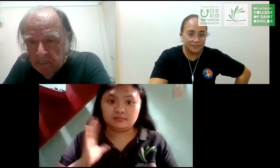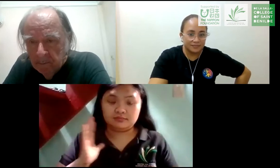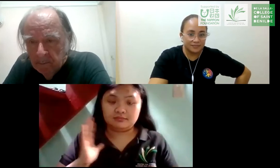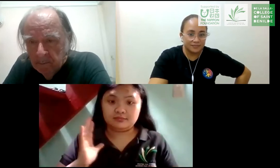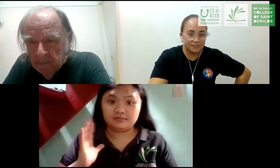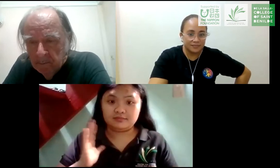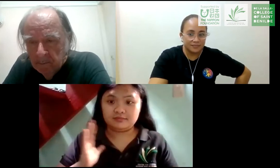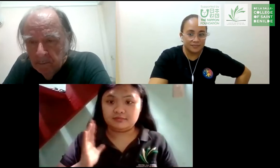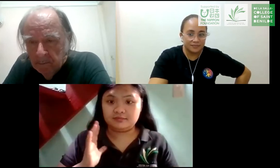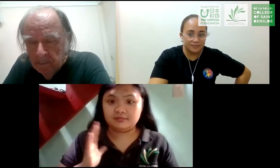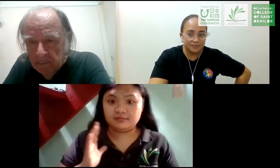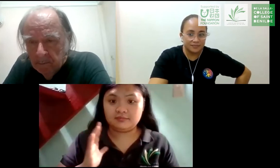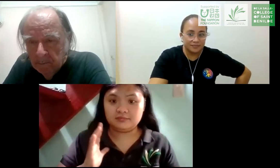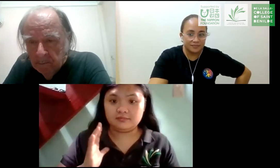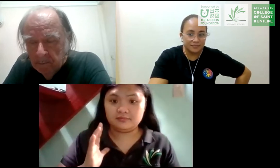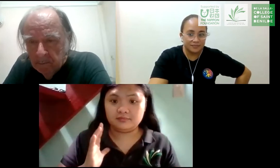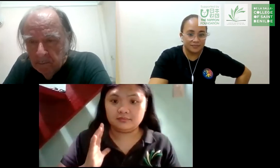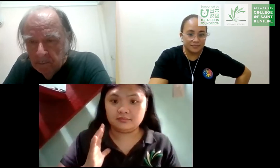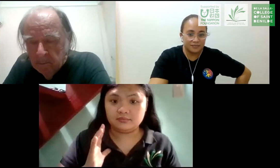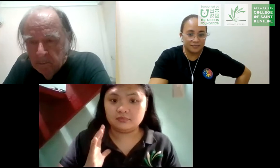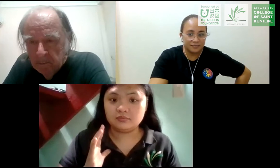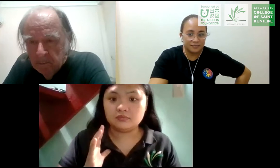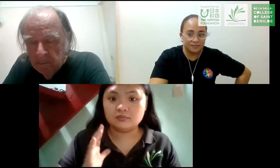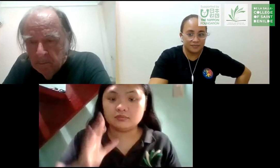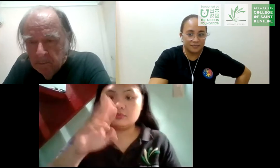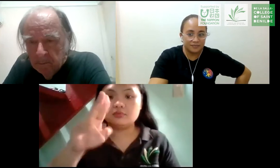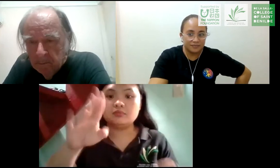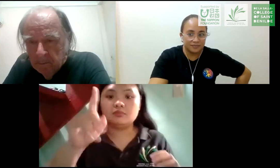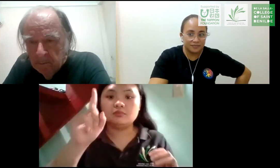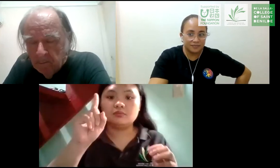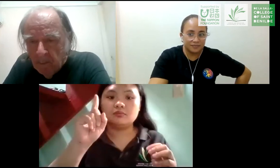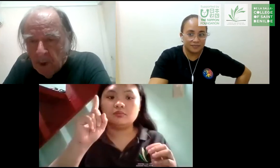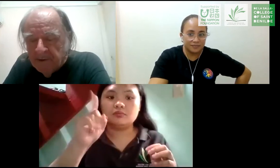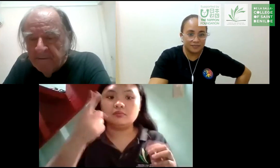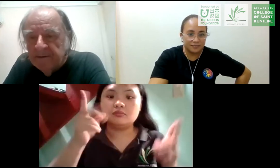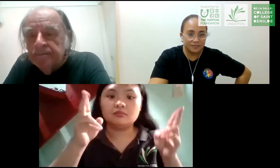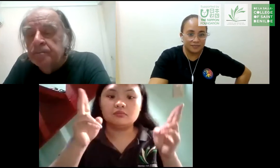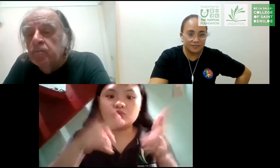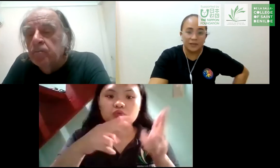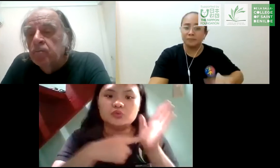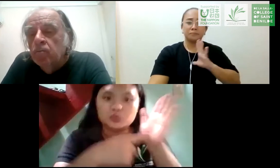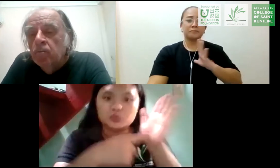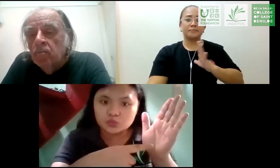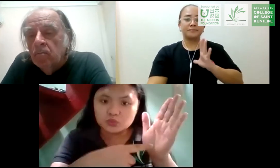to stay here, if you don't mind, so we can get some consultation from you, Dr. Woody. That's fine.